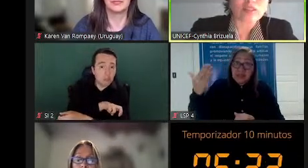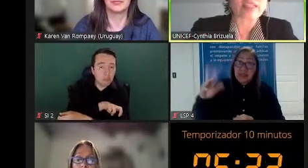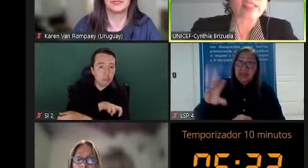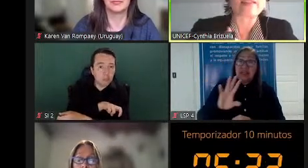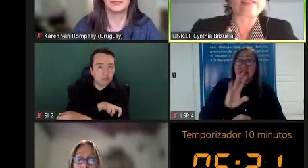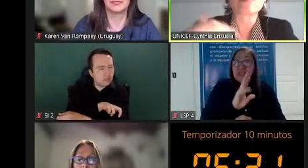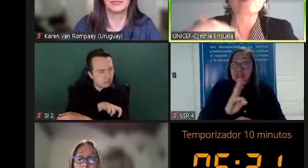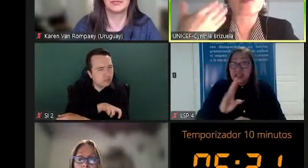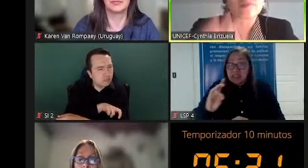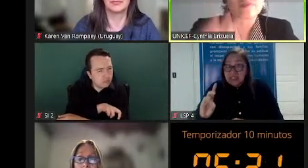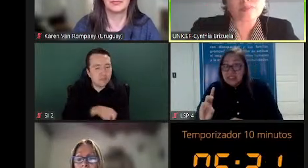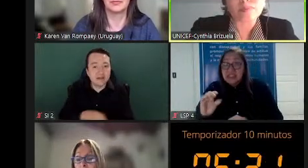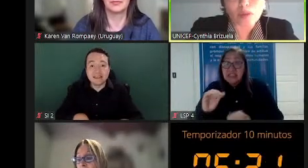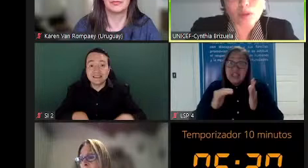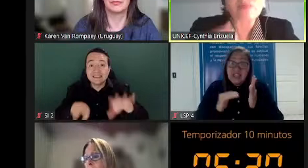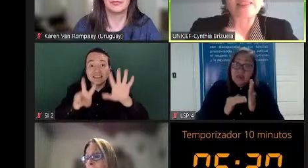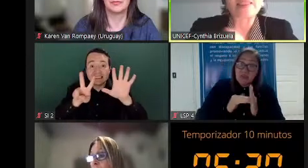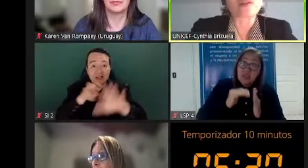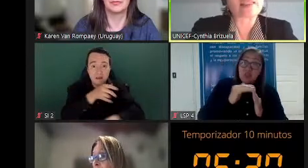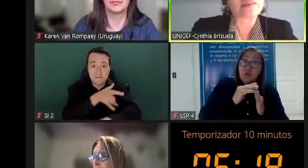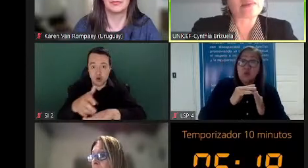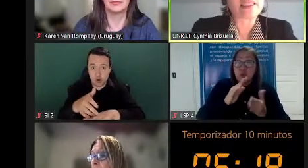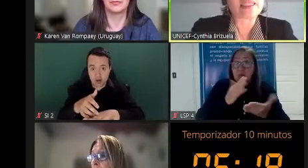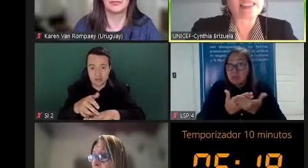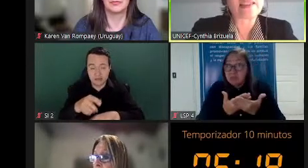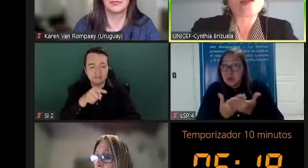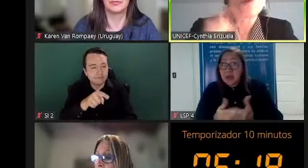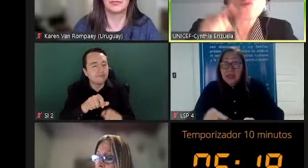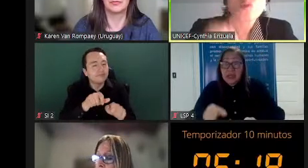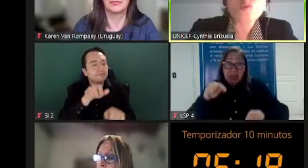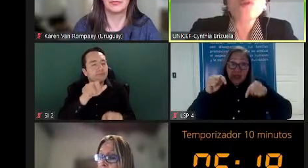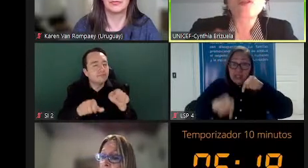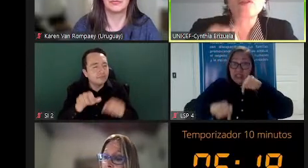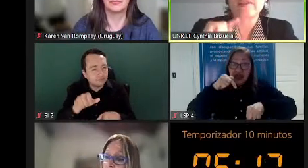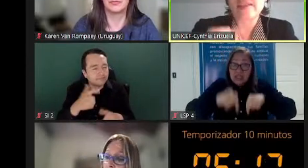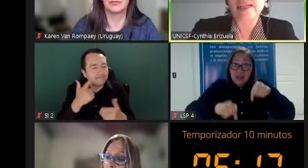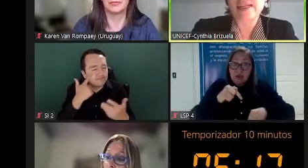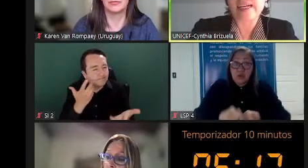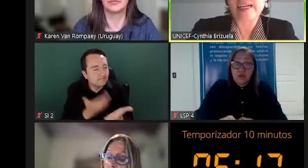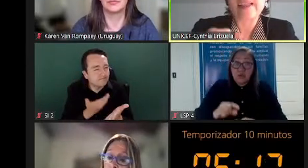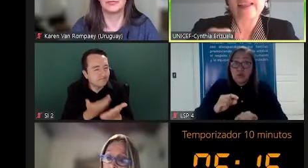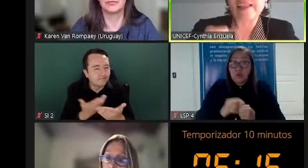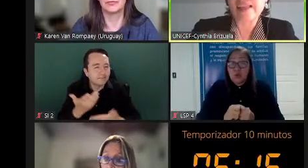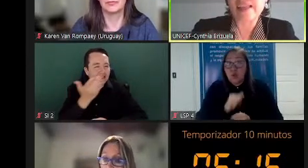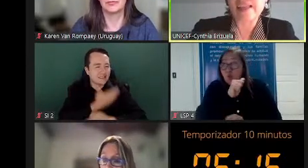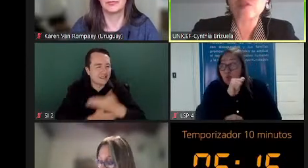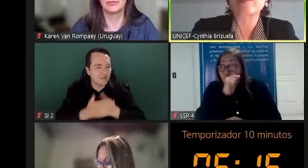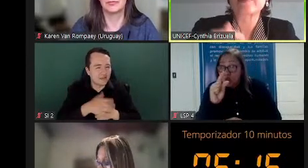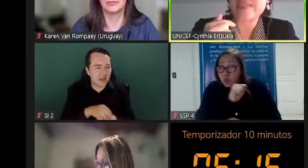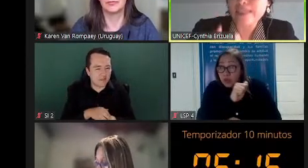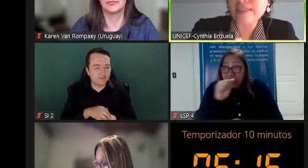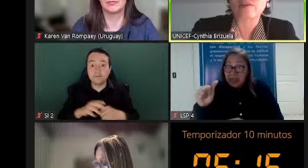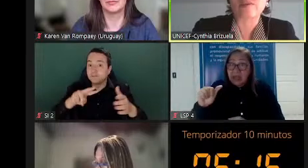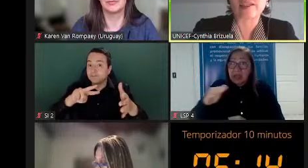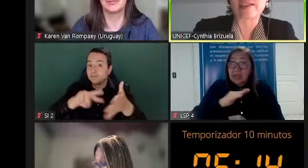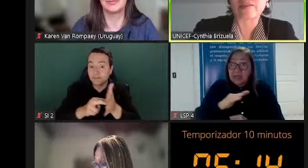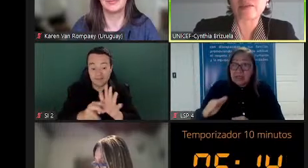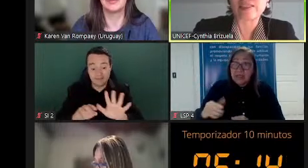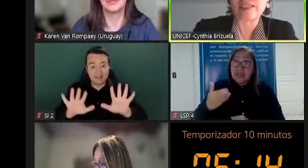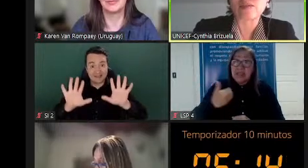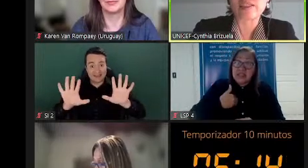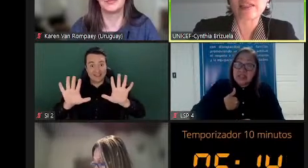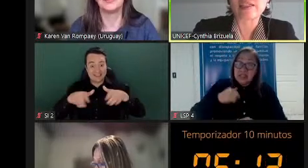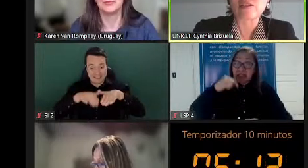that we knew that seven million of them were probably children with disability one out of